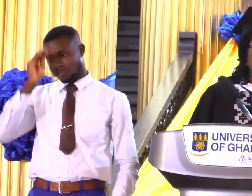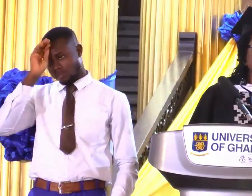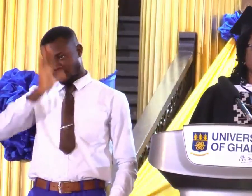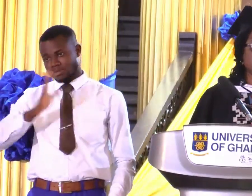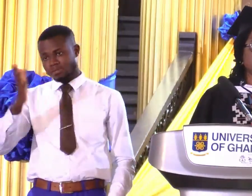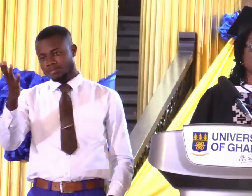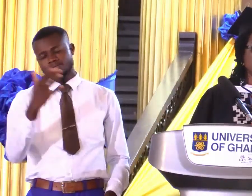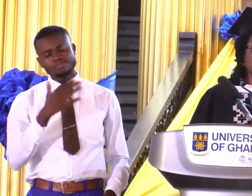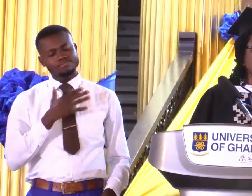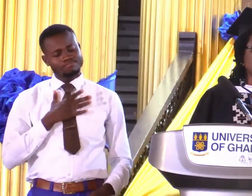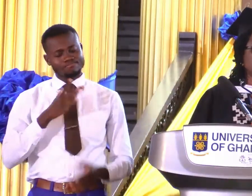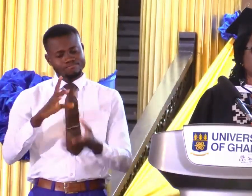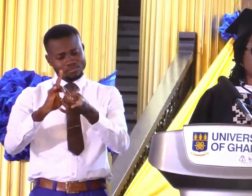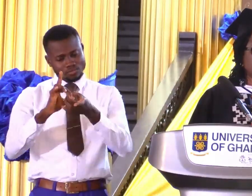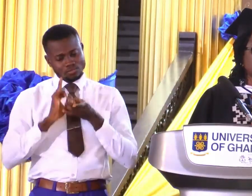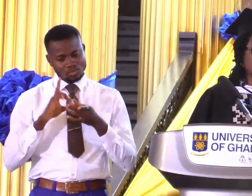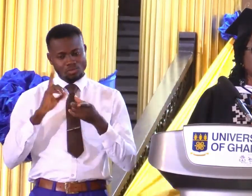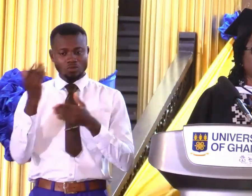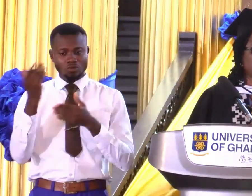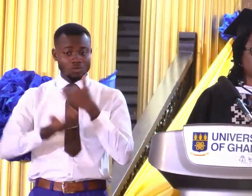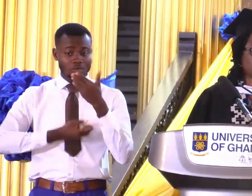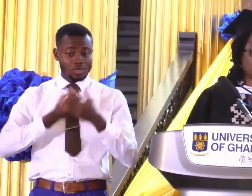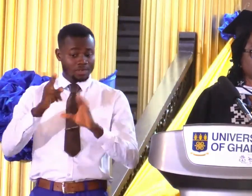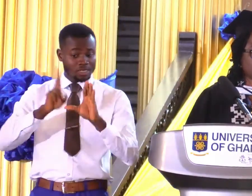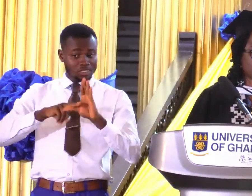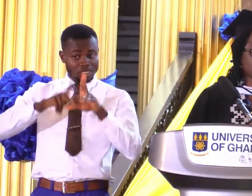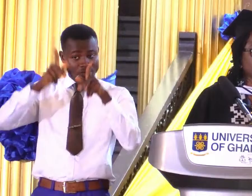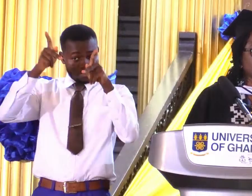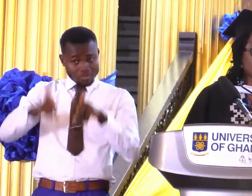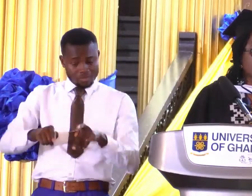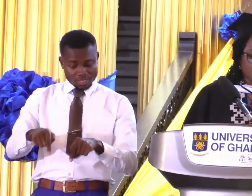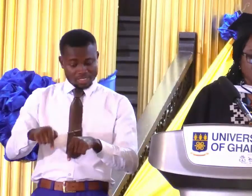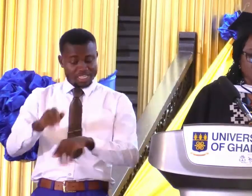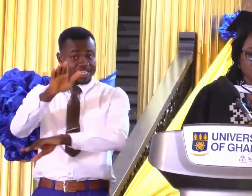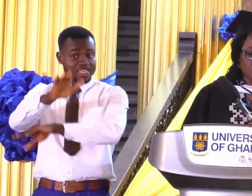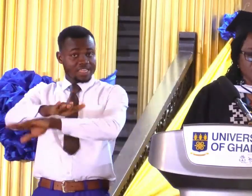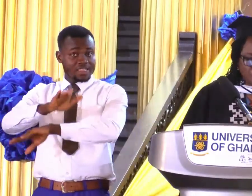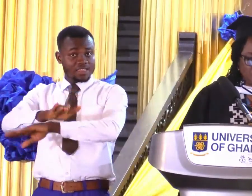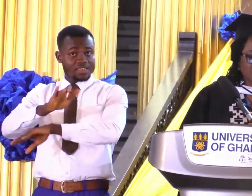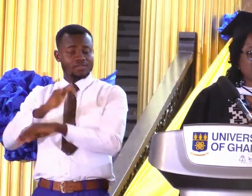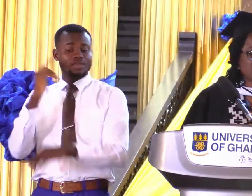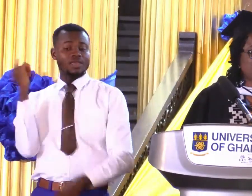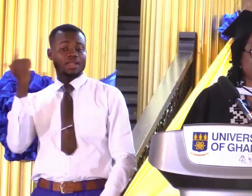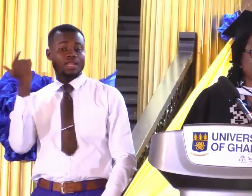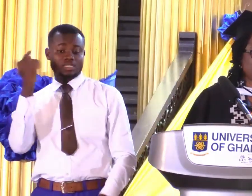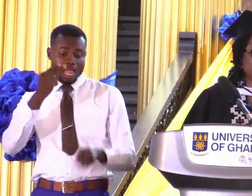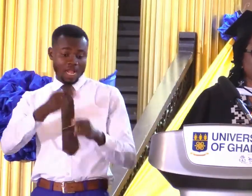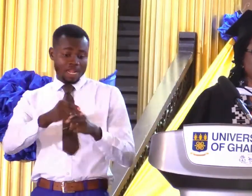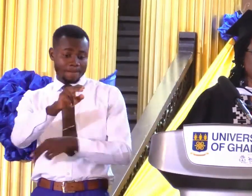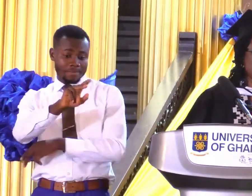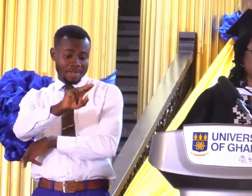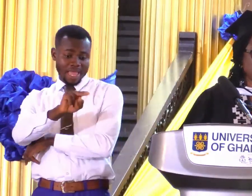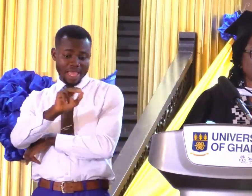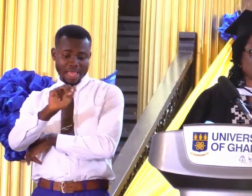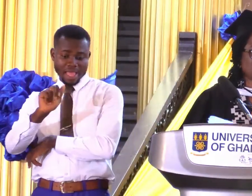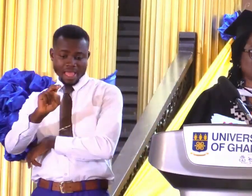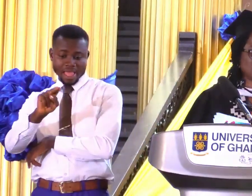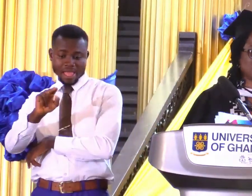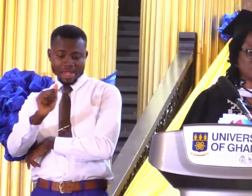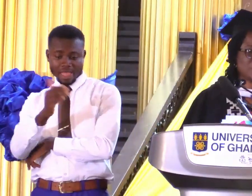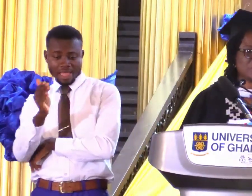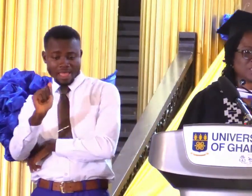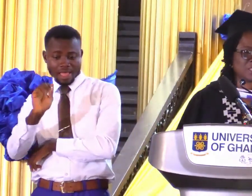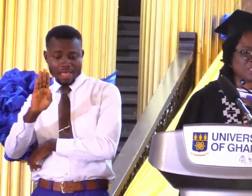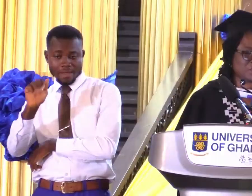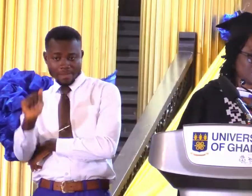please join me to welcome the chair for this evening's lecture, Professor Nana Appiah-Opong, the Vice Chancellor of